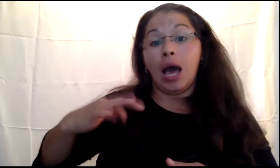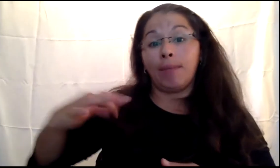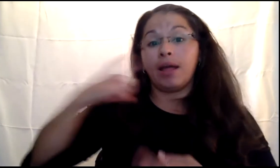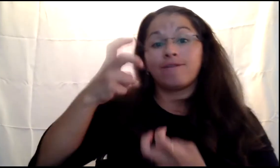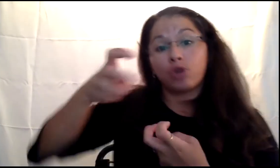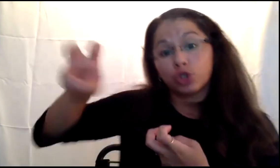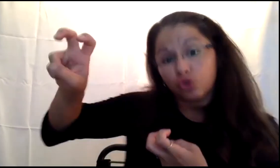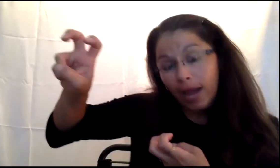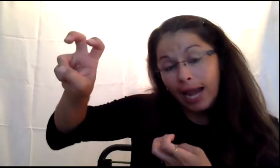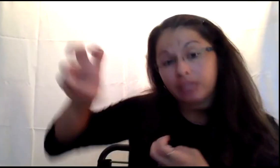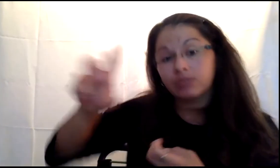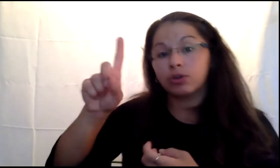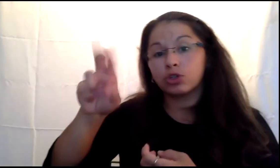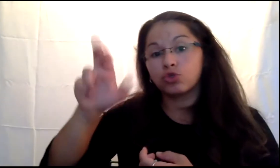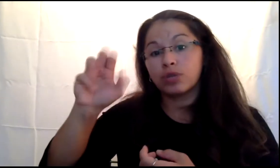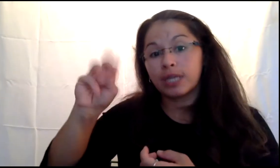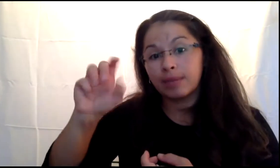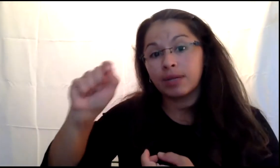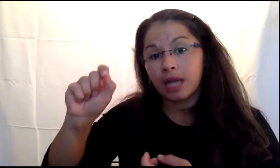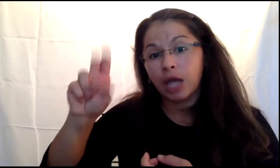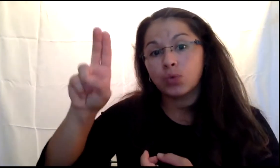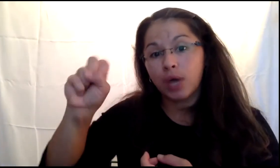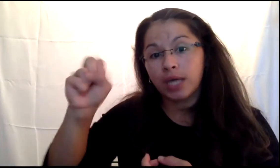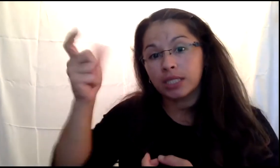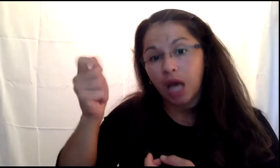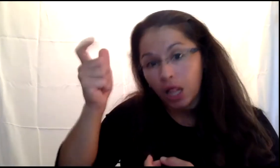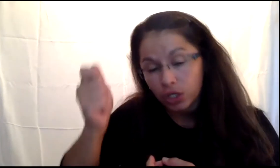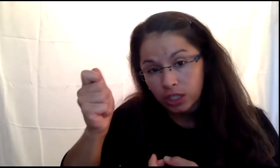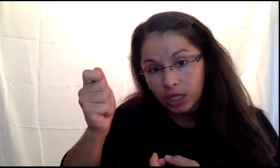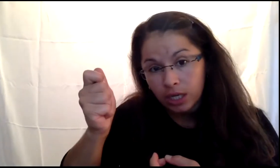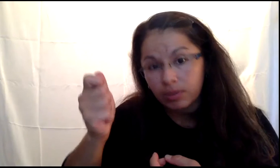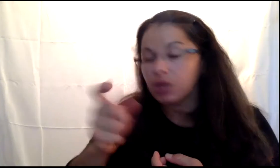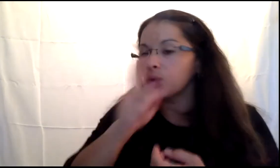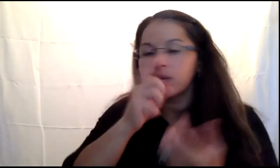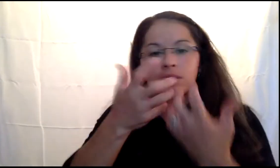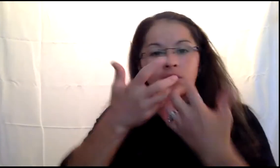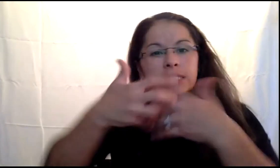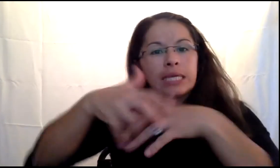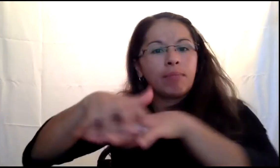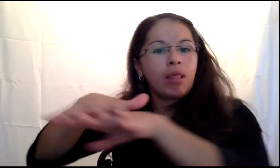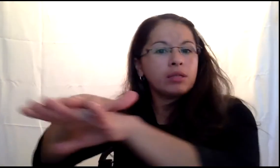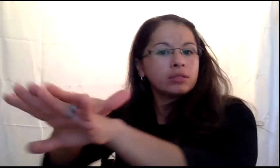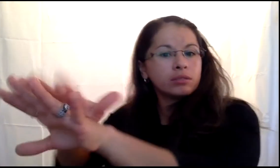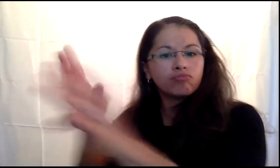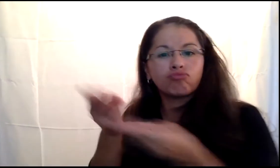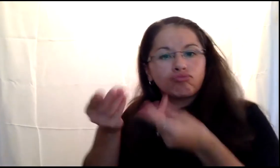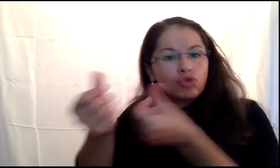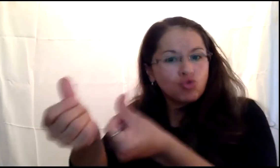with FIU. So it's almost a seamless transition for a student to apply for the